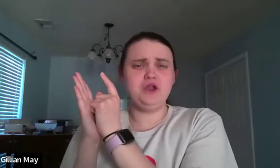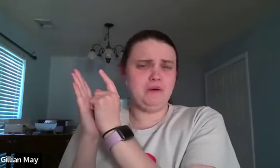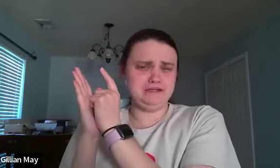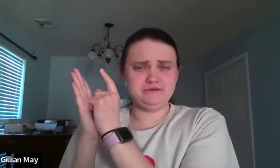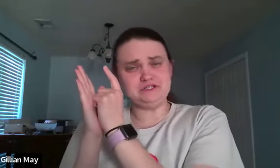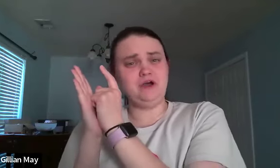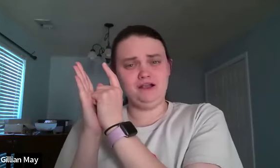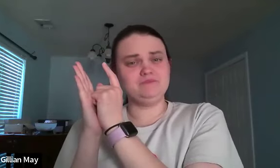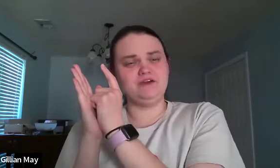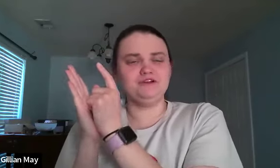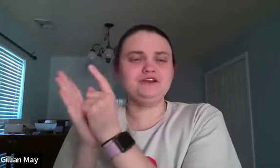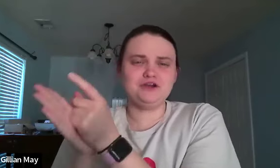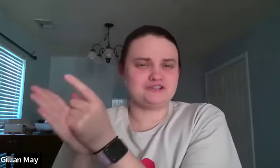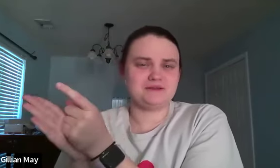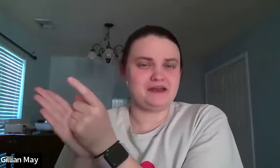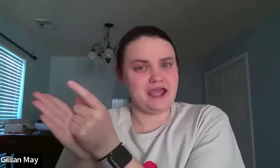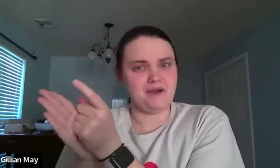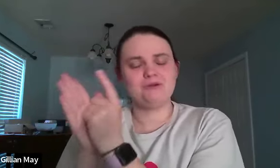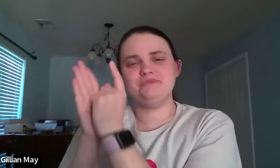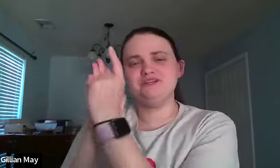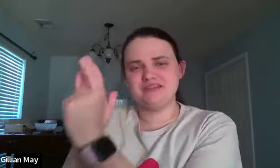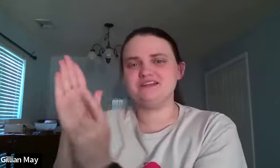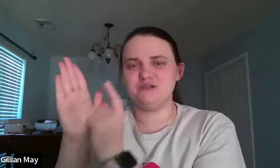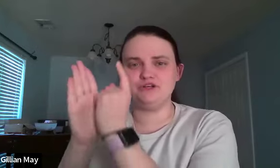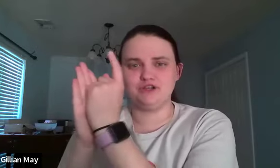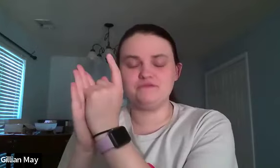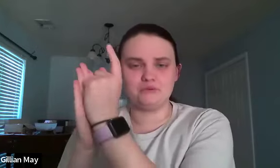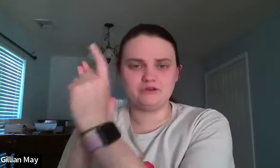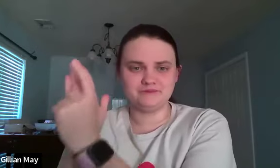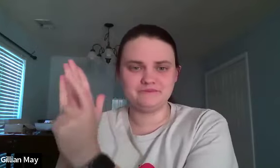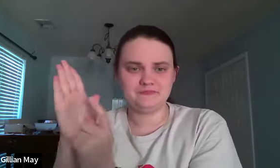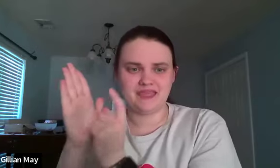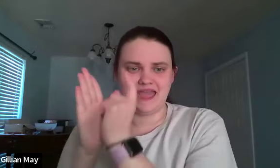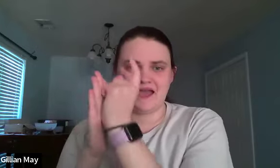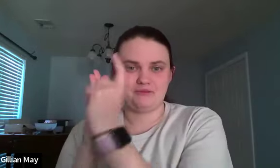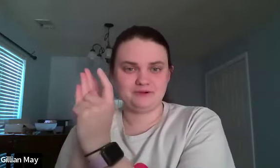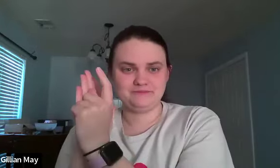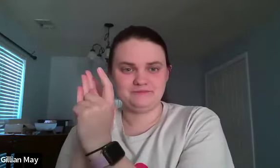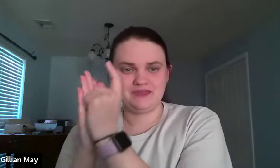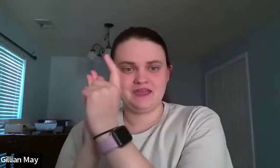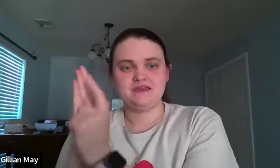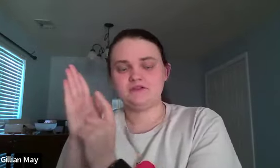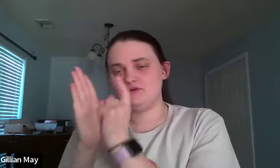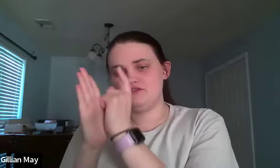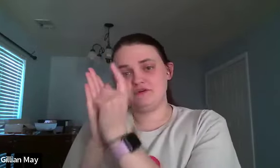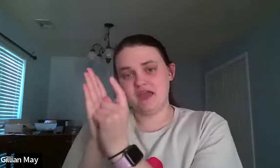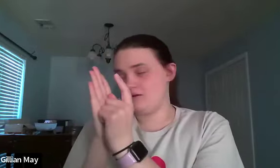no idea what you're talking about. They're going to know you're talking about an hour, but you technically would go forward. Hour. Now, the cool thing with hours